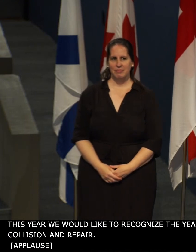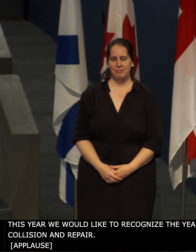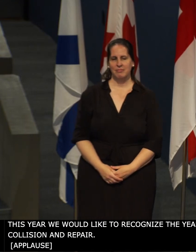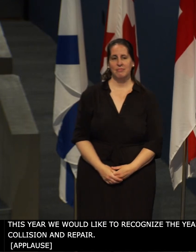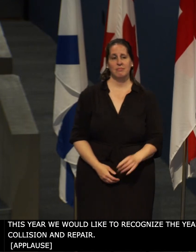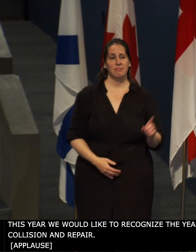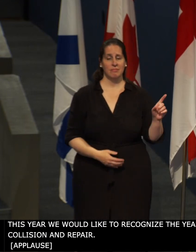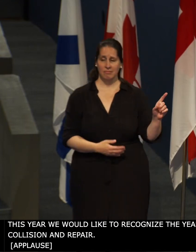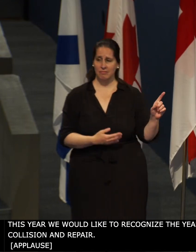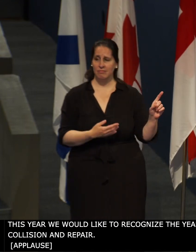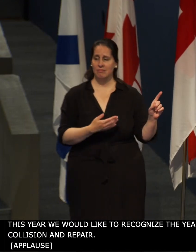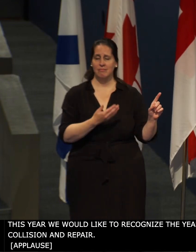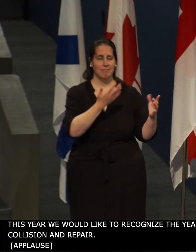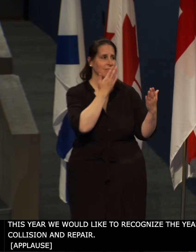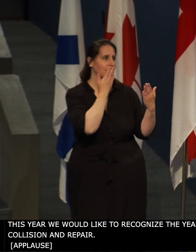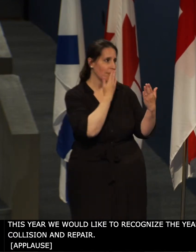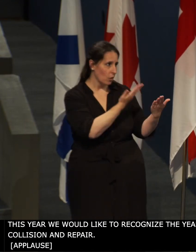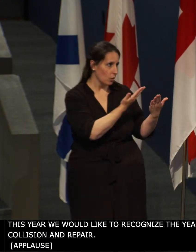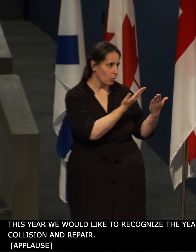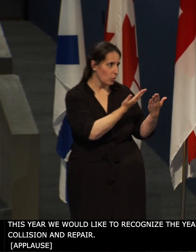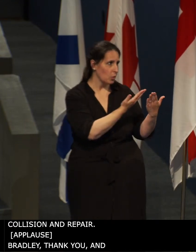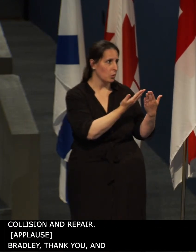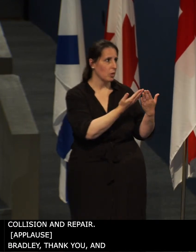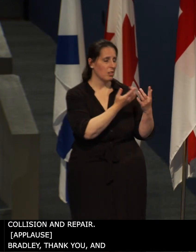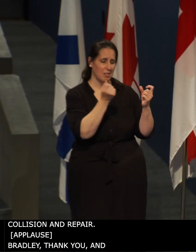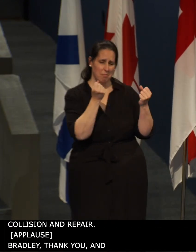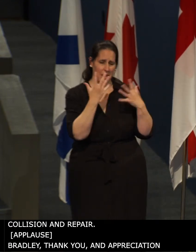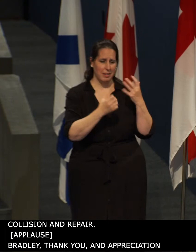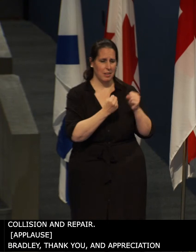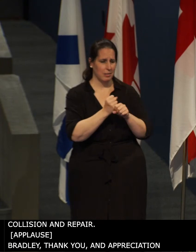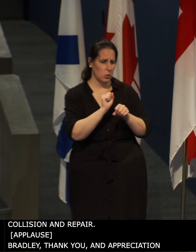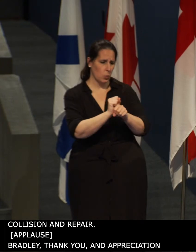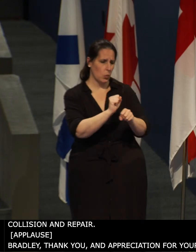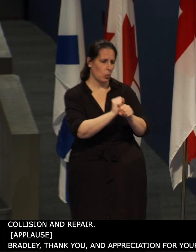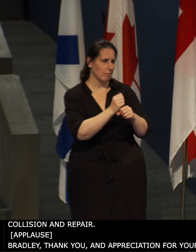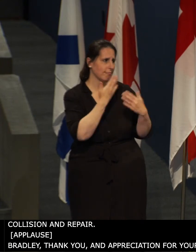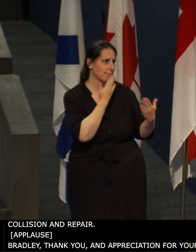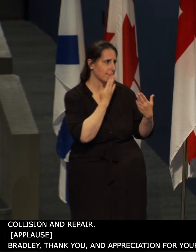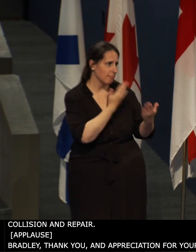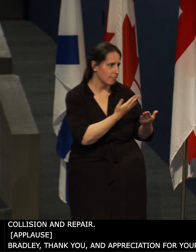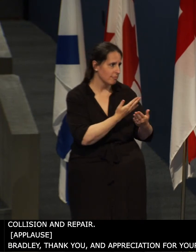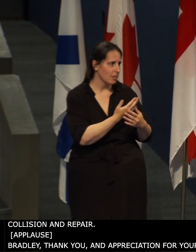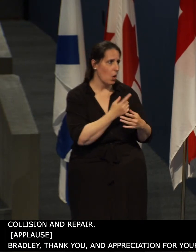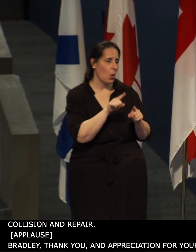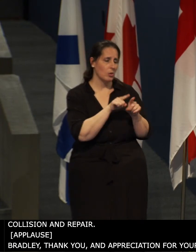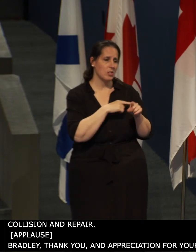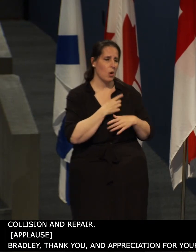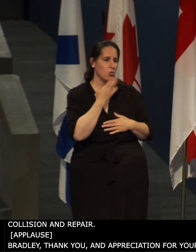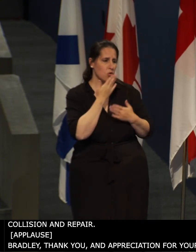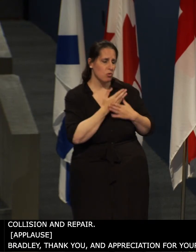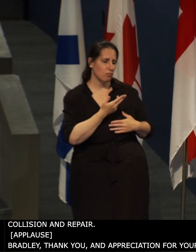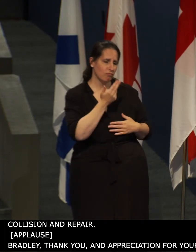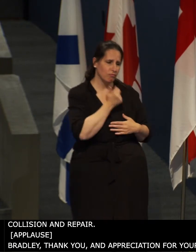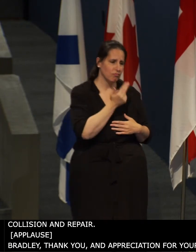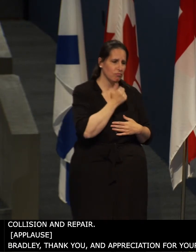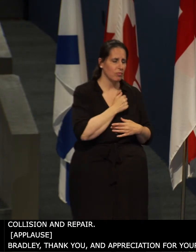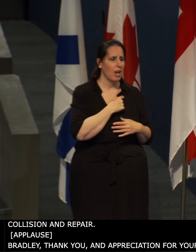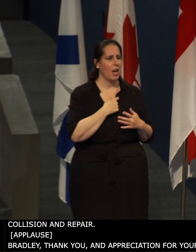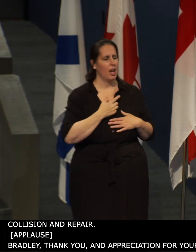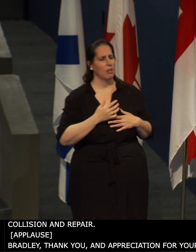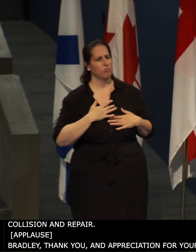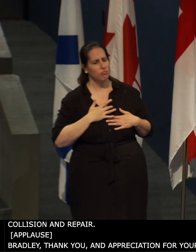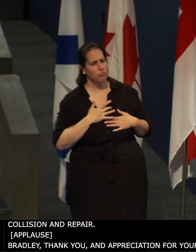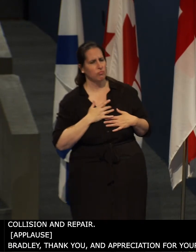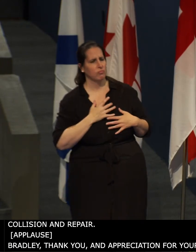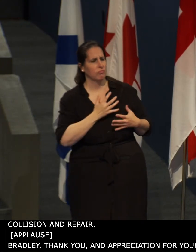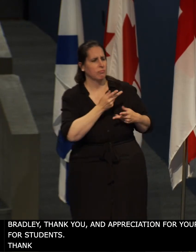Bradley, thank you and appreciation for your dedication, your good humor, and your honest care for students. Thank you